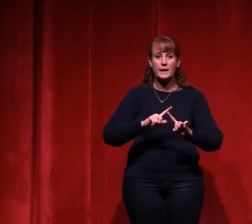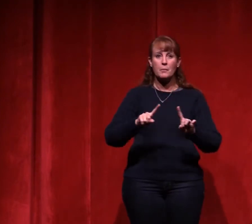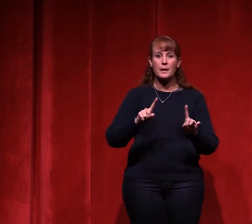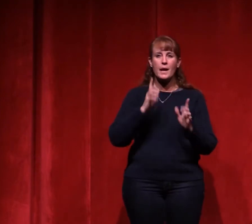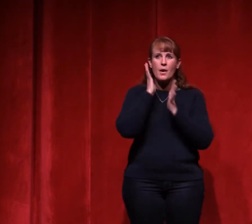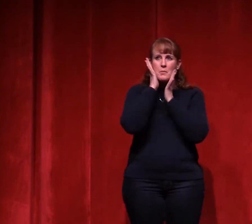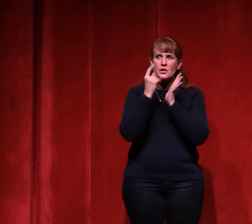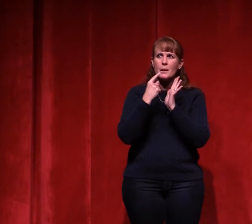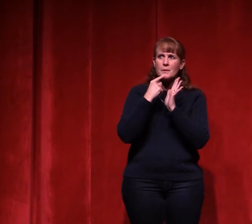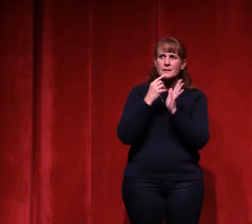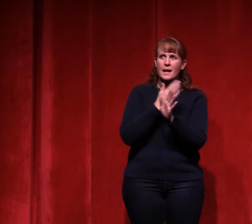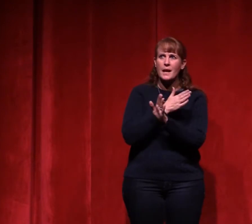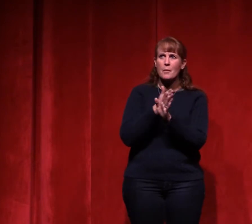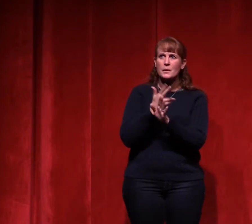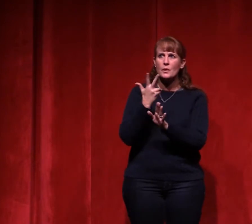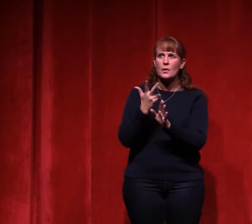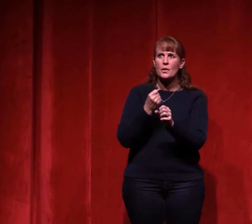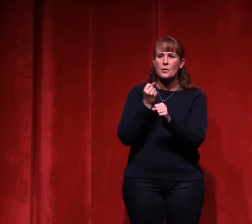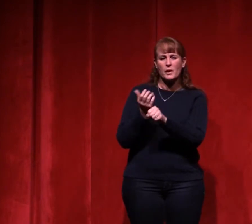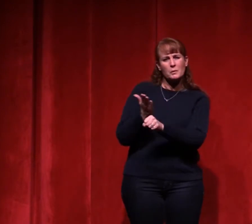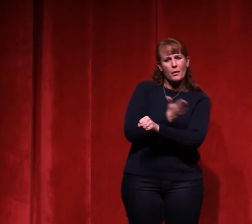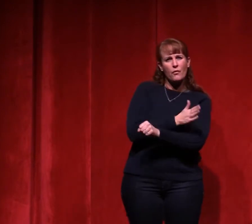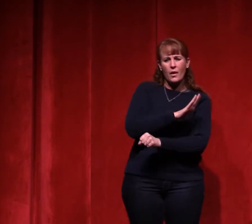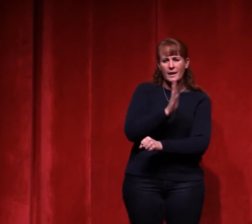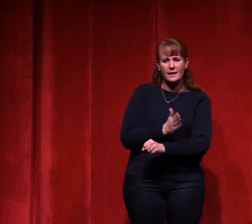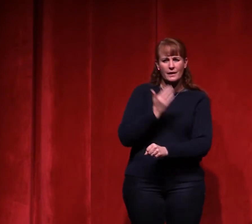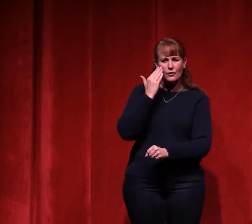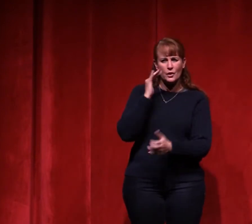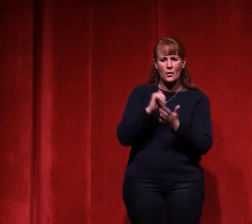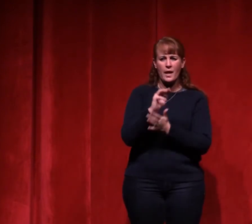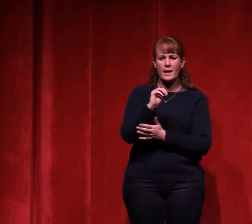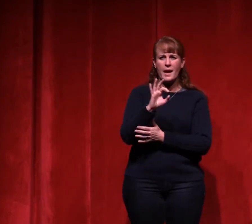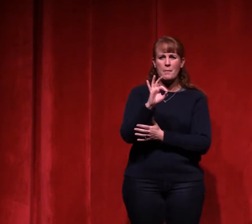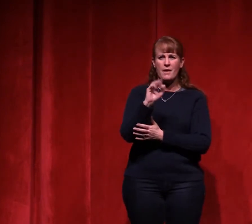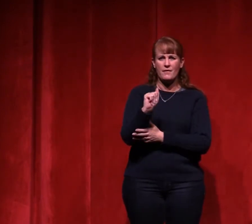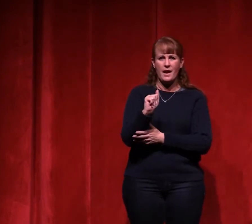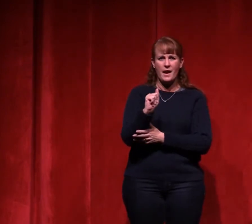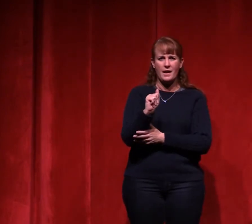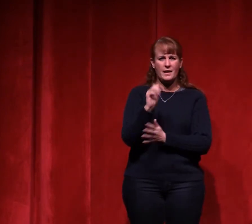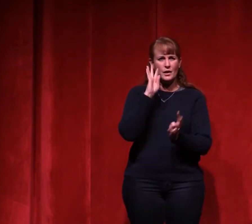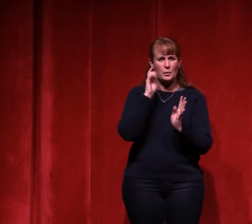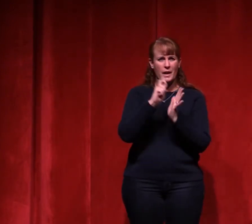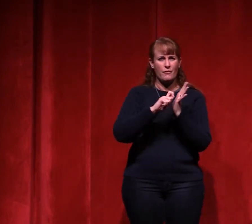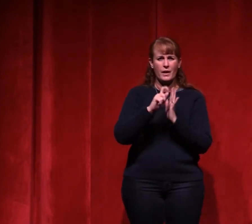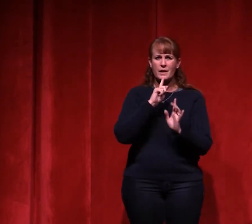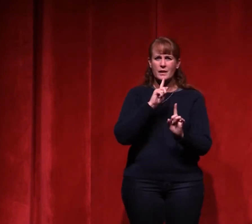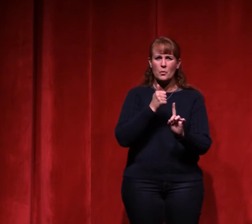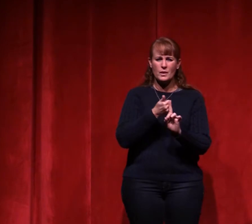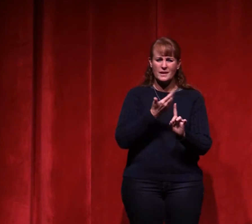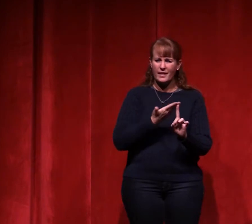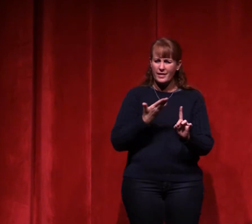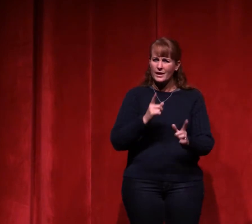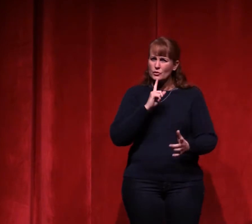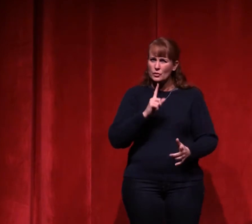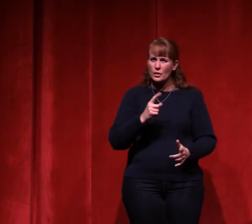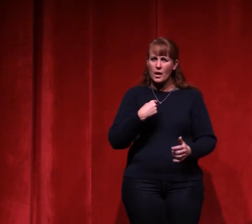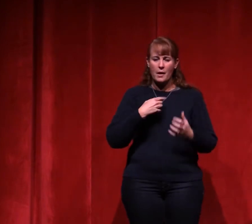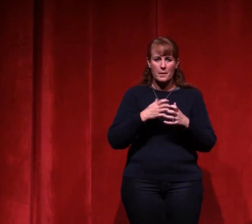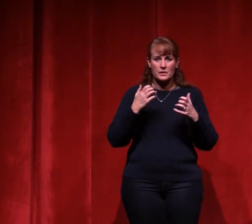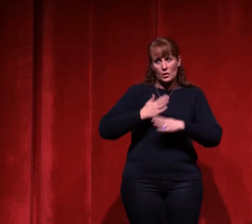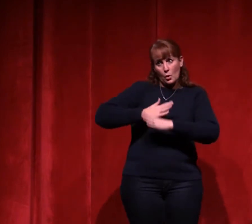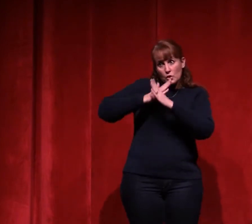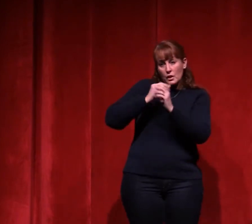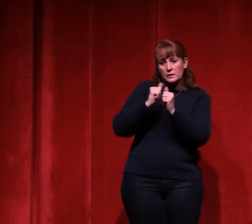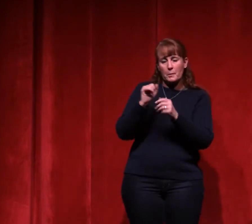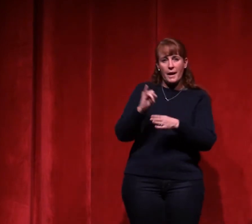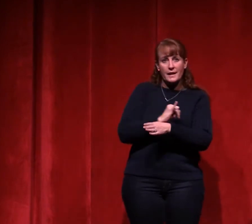ashamed to say that up until 3 years earlier, I hadn't even known that an MFA in creative writing was a thing. I had been so sheltered by this